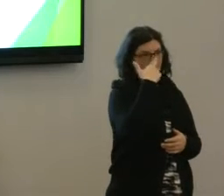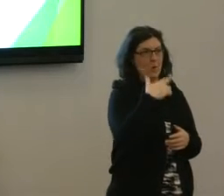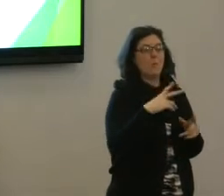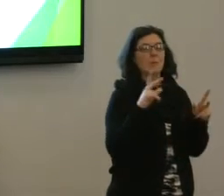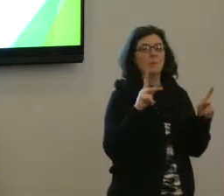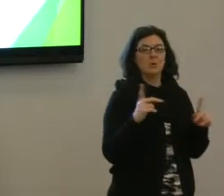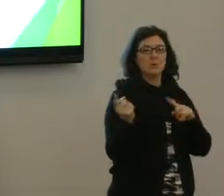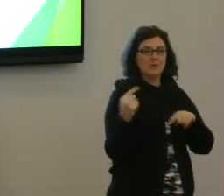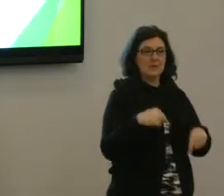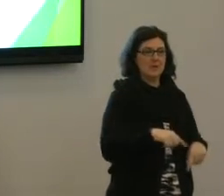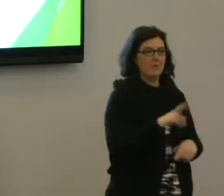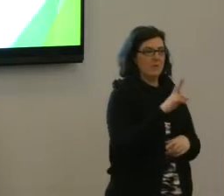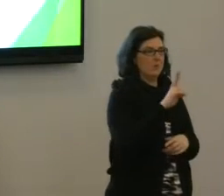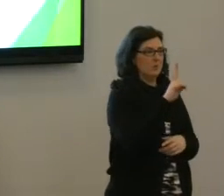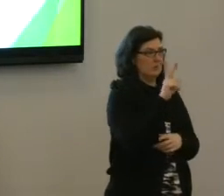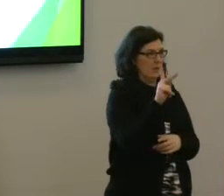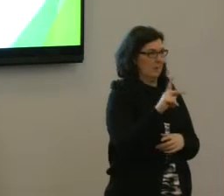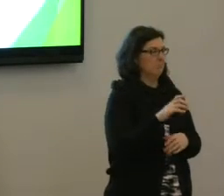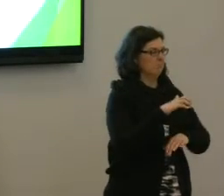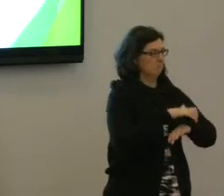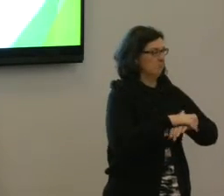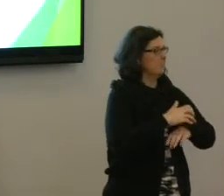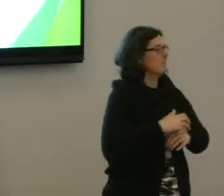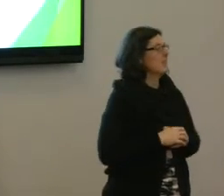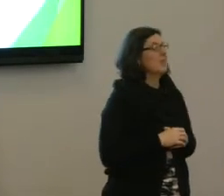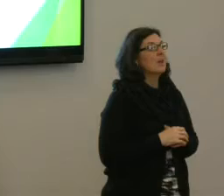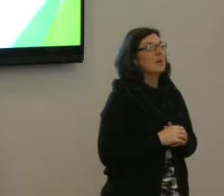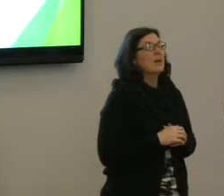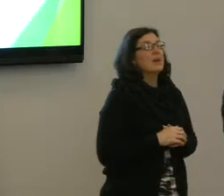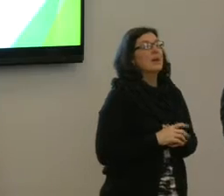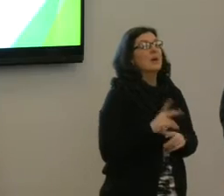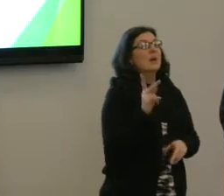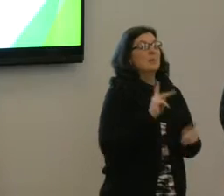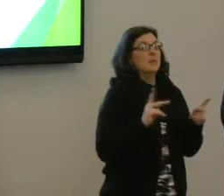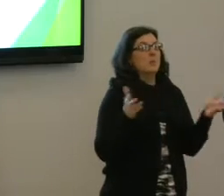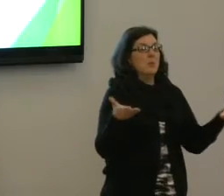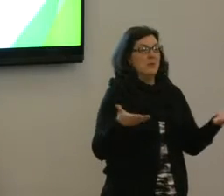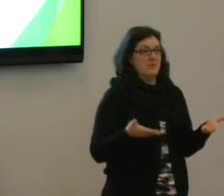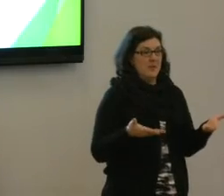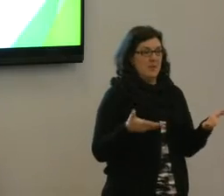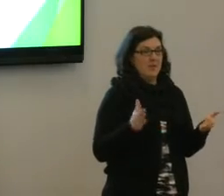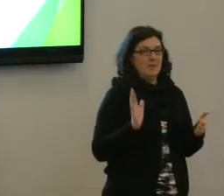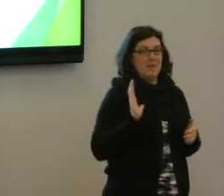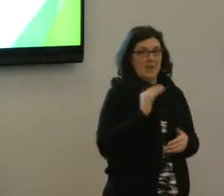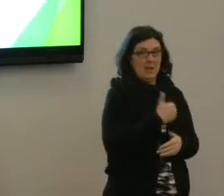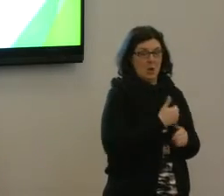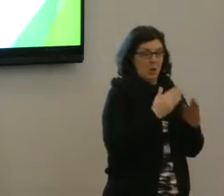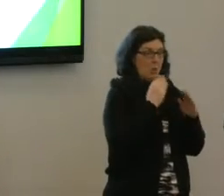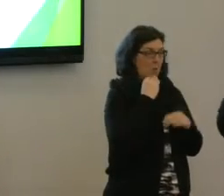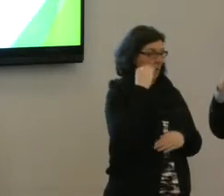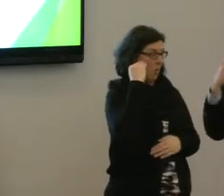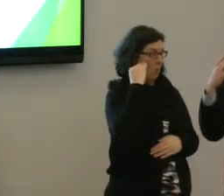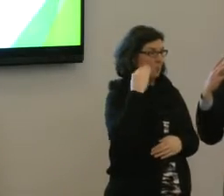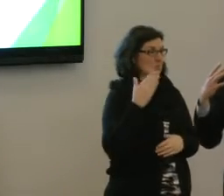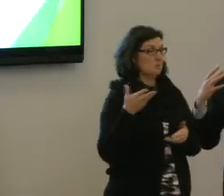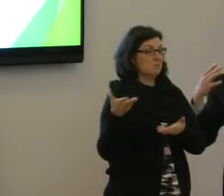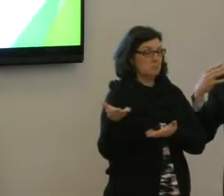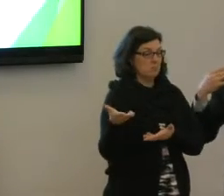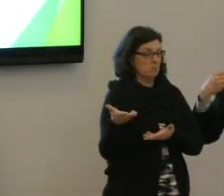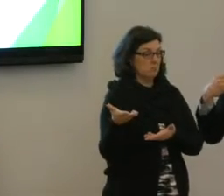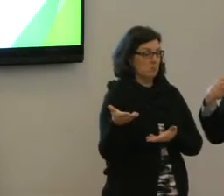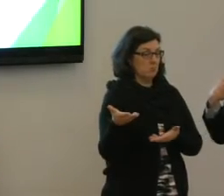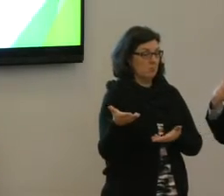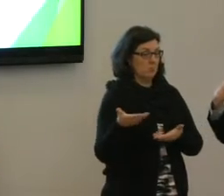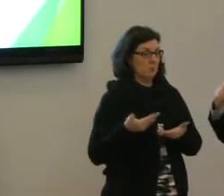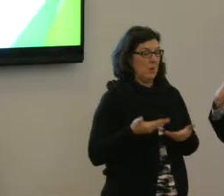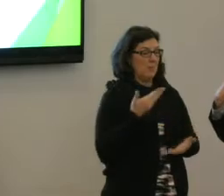where a guy came from the UK, and he said, we invite people to our homes, we invite them in. We maybe